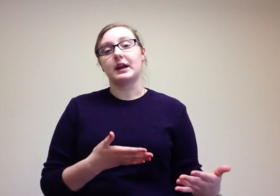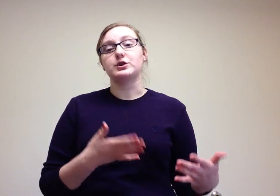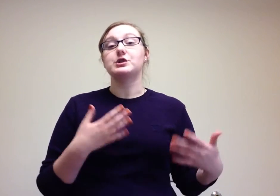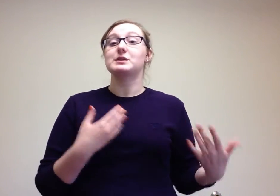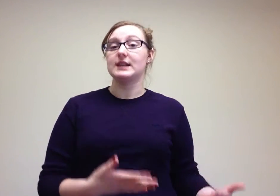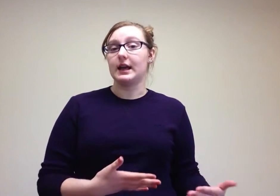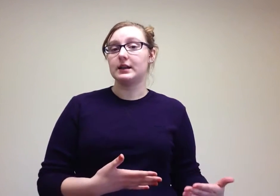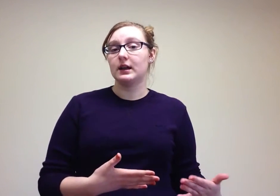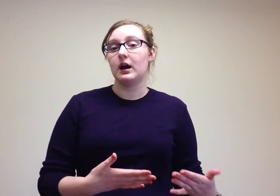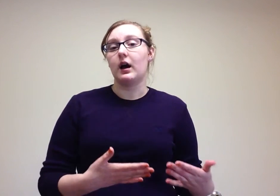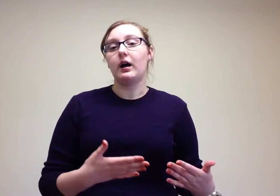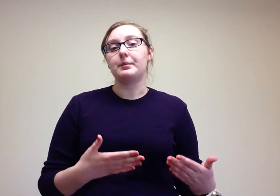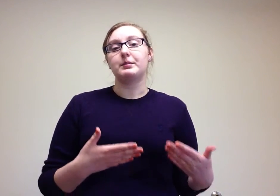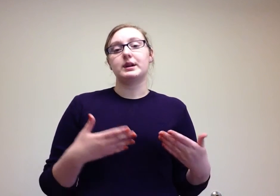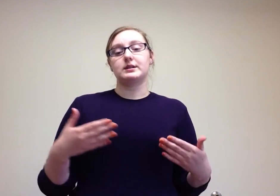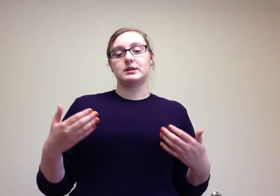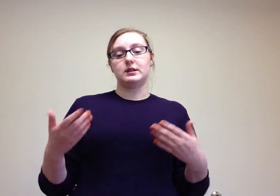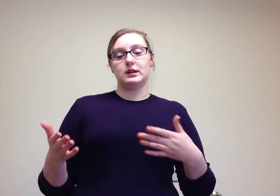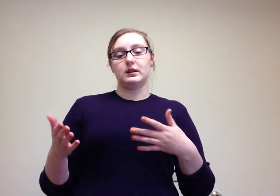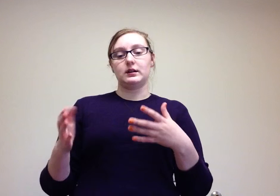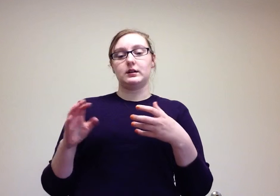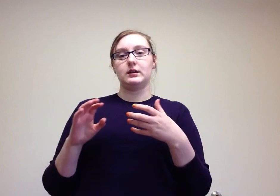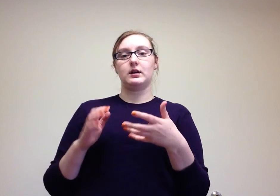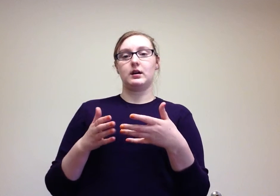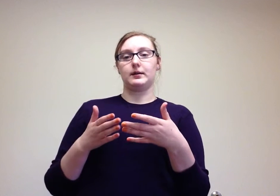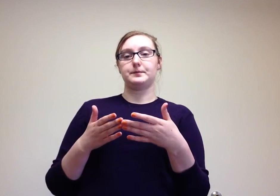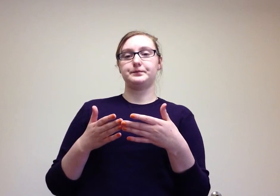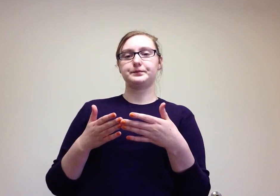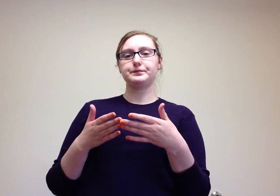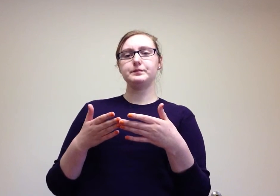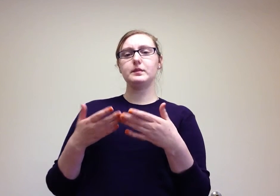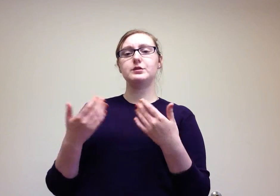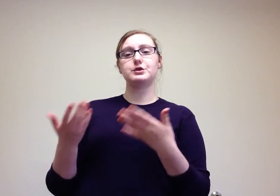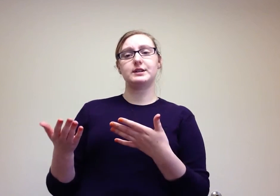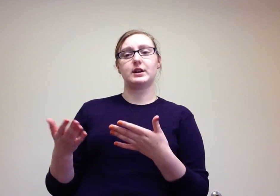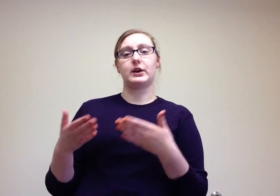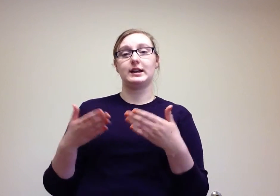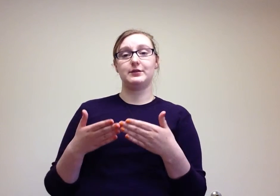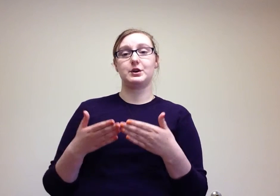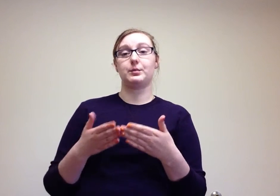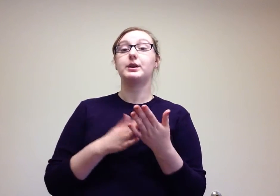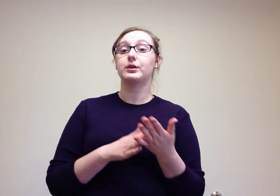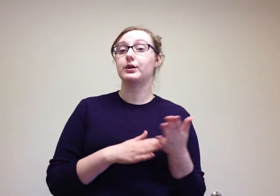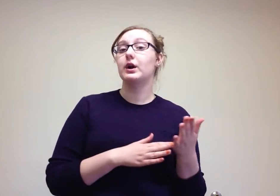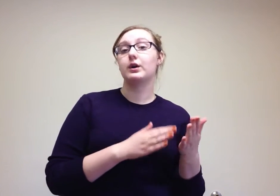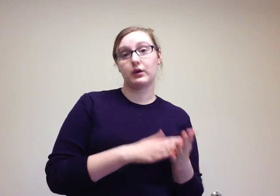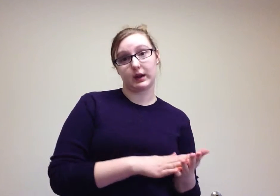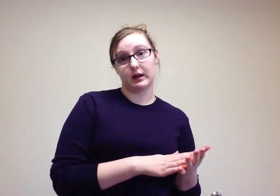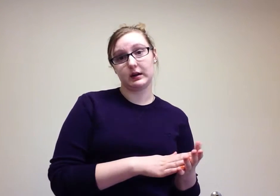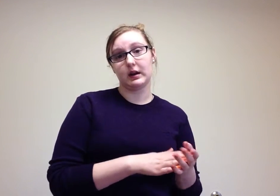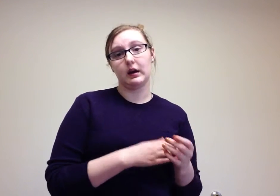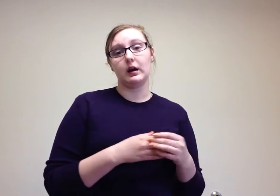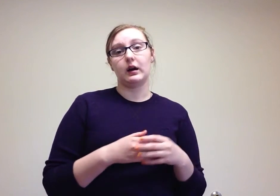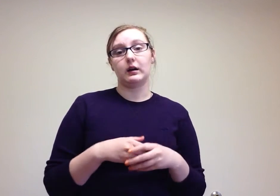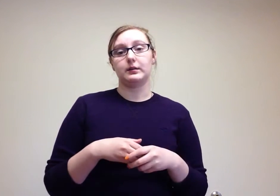couch and she was dead, because the drug seller had given her pure cocaine.